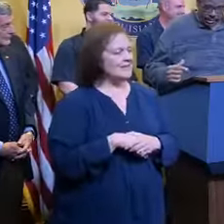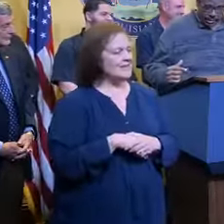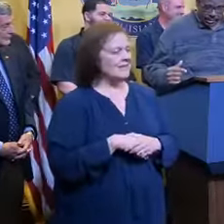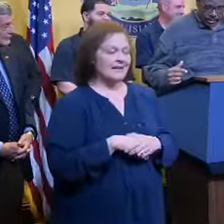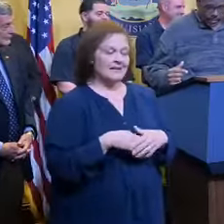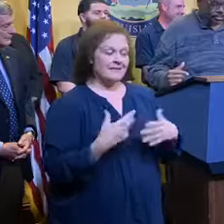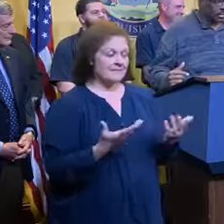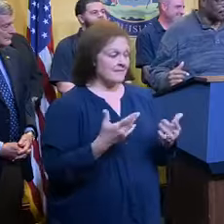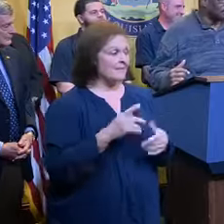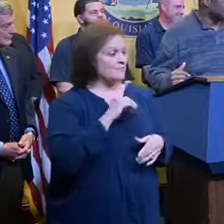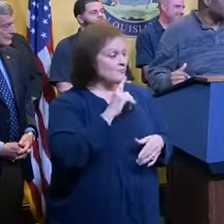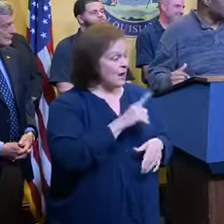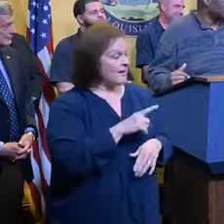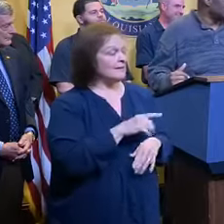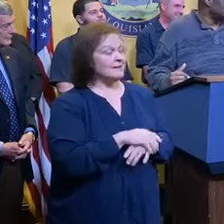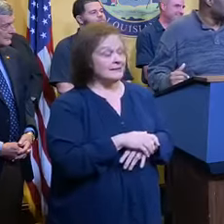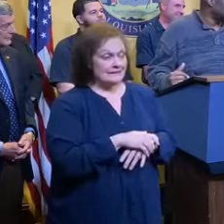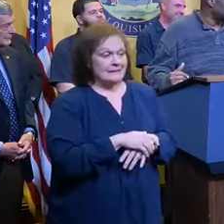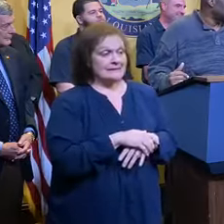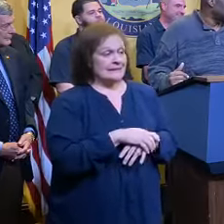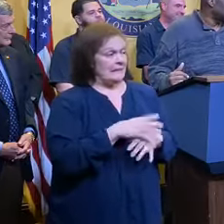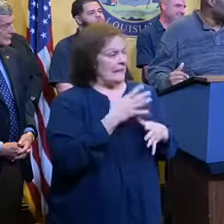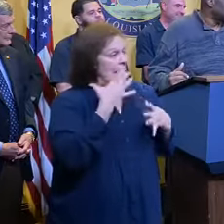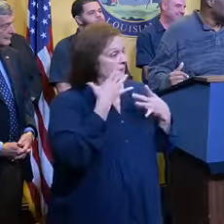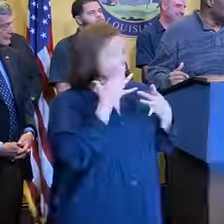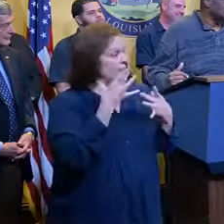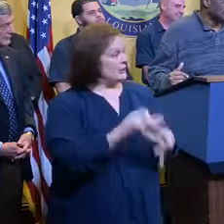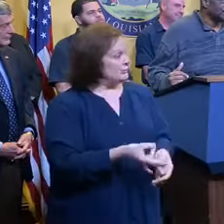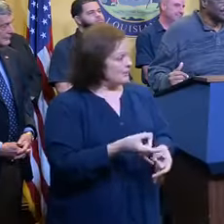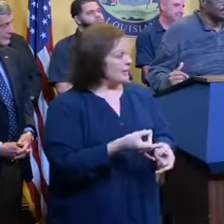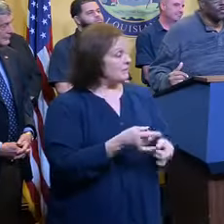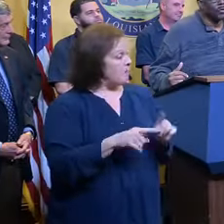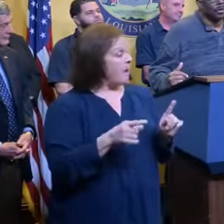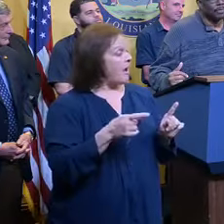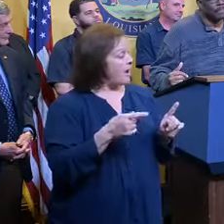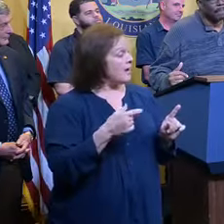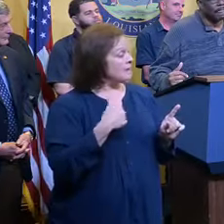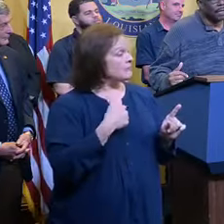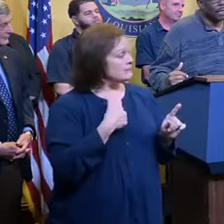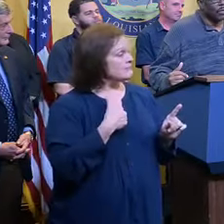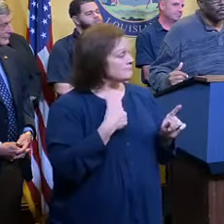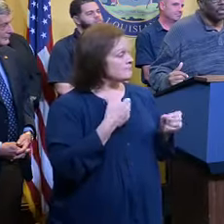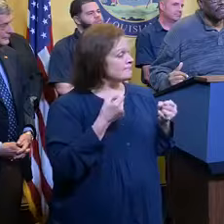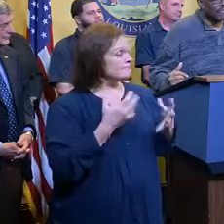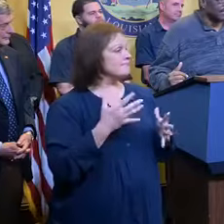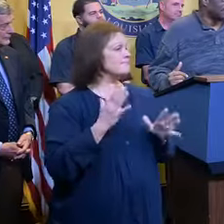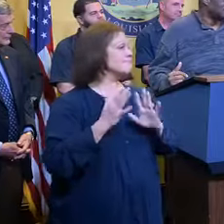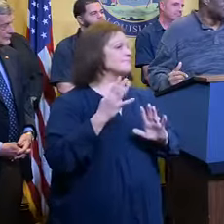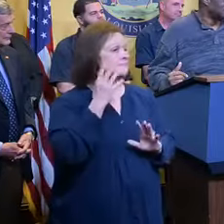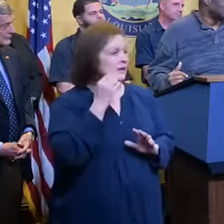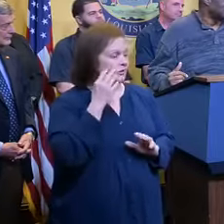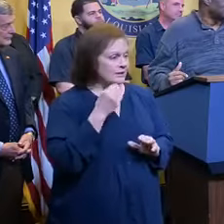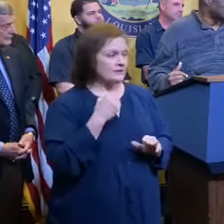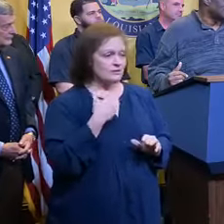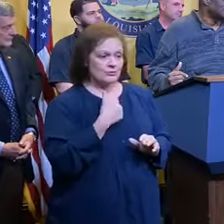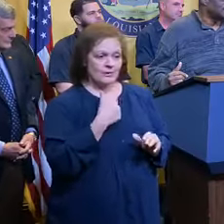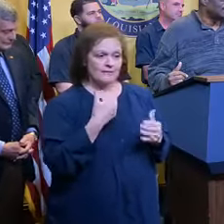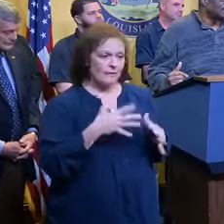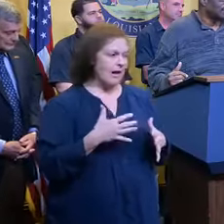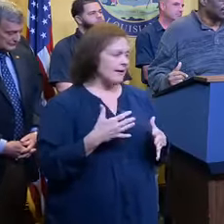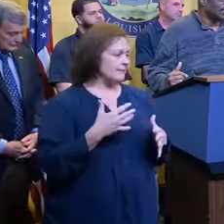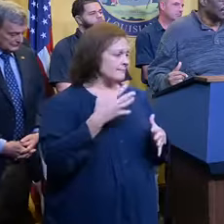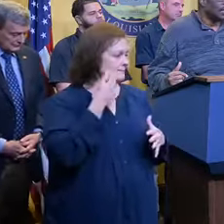This is an interesting position to be in, but it's not one that New Orleans has not been in before. We faced potential